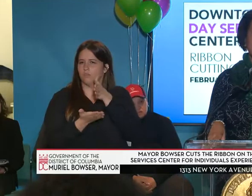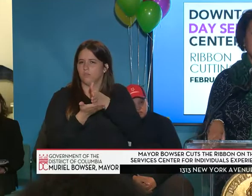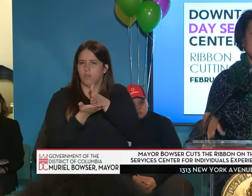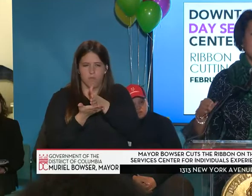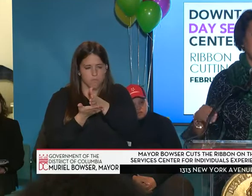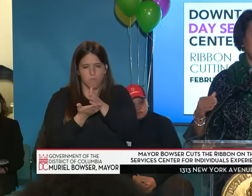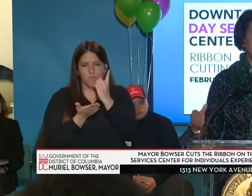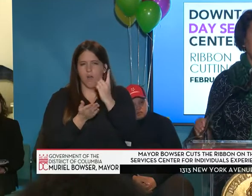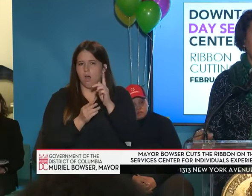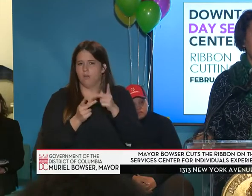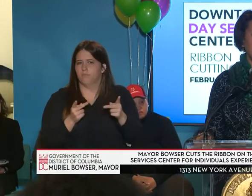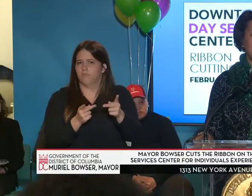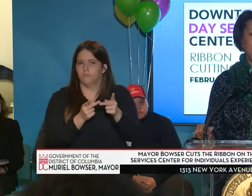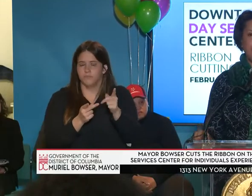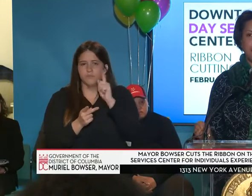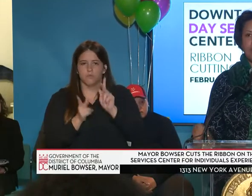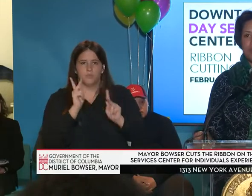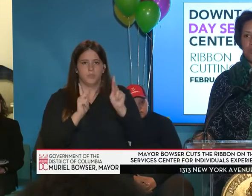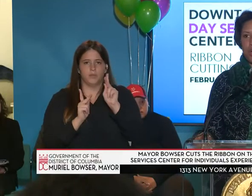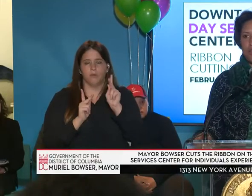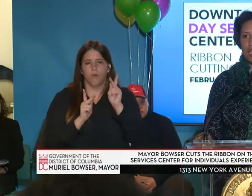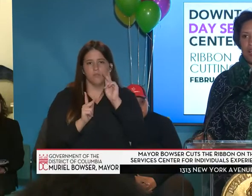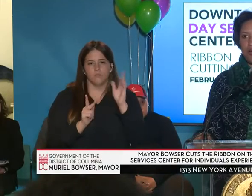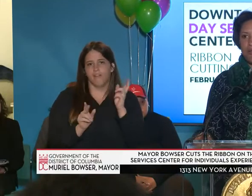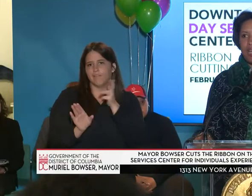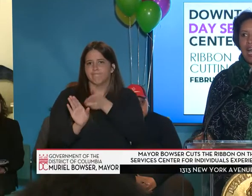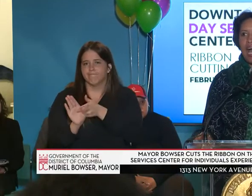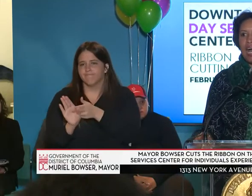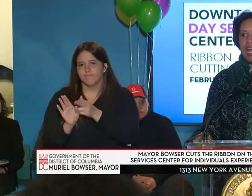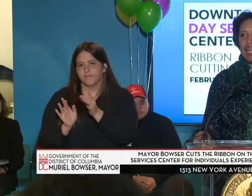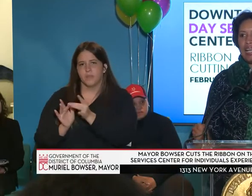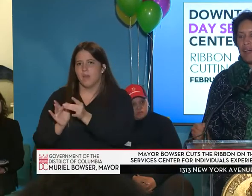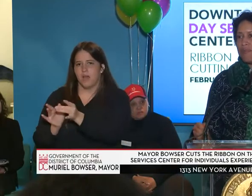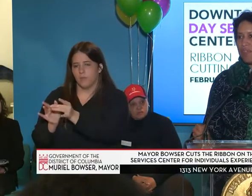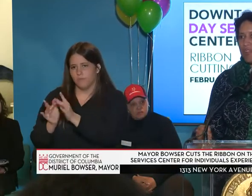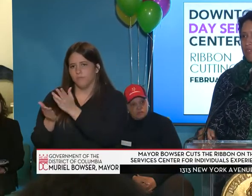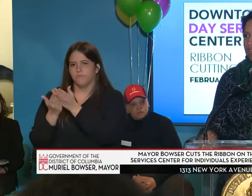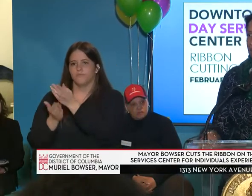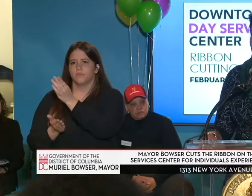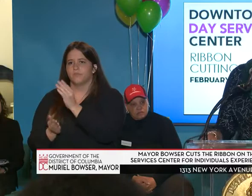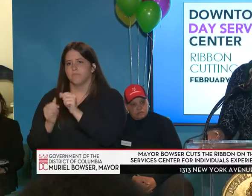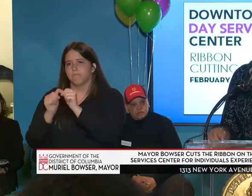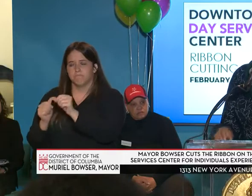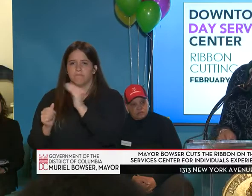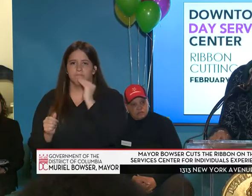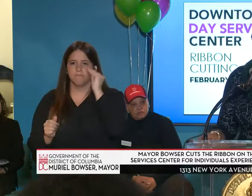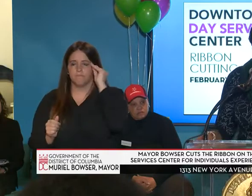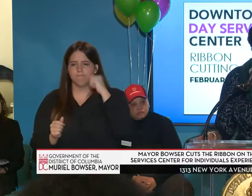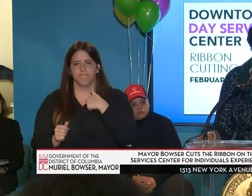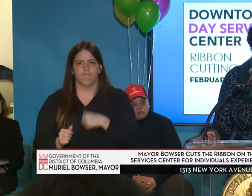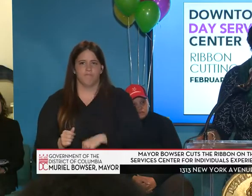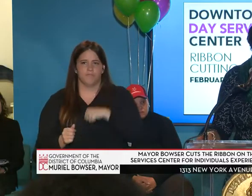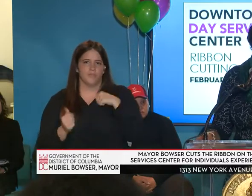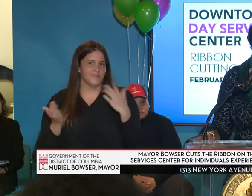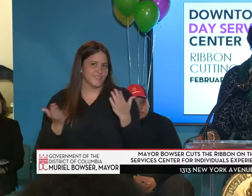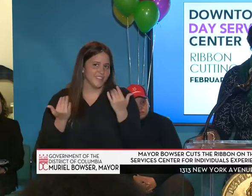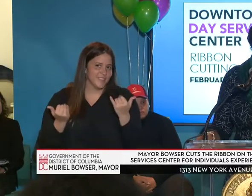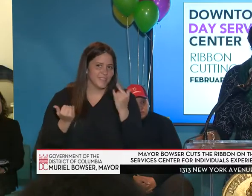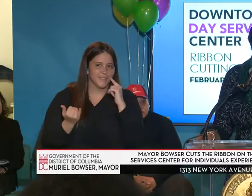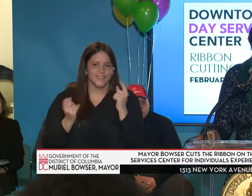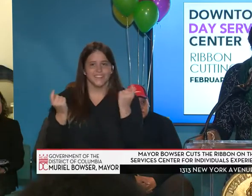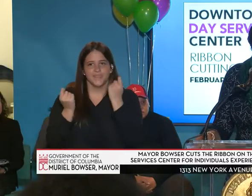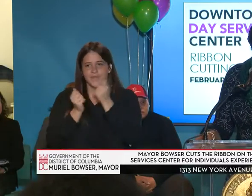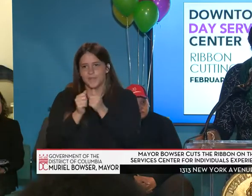stop to get people on a pathway to a permanent home. And I'm very, very proud to be here this day